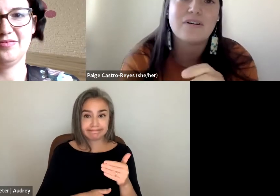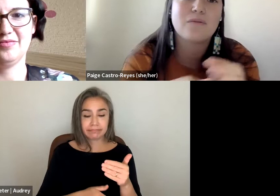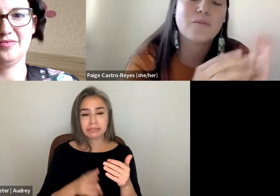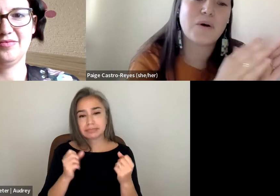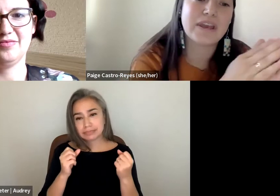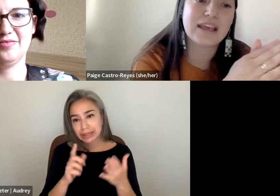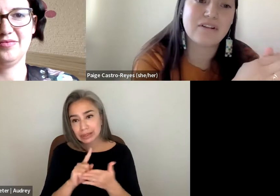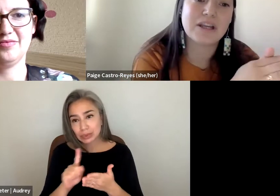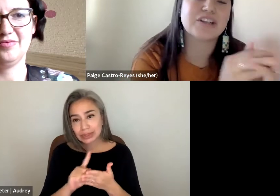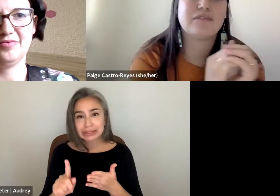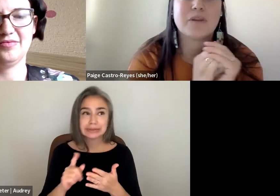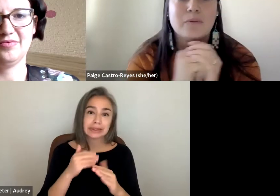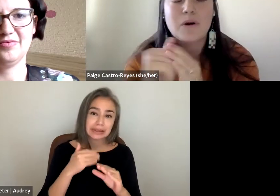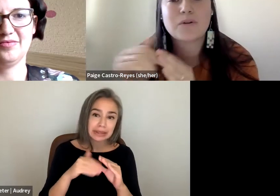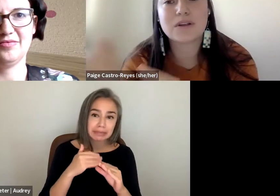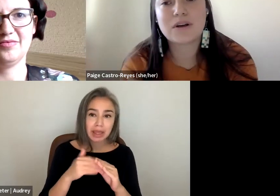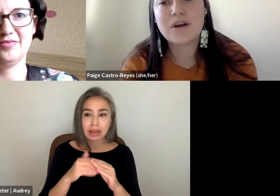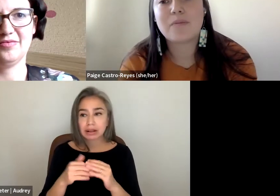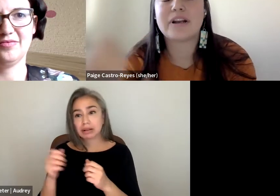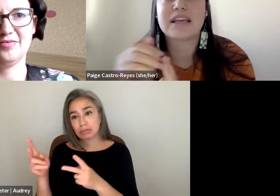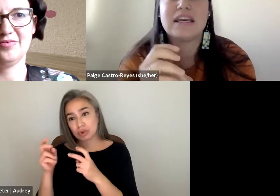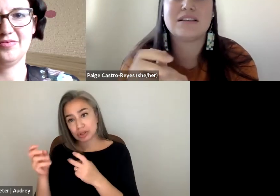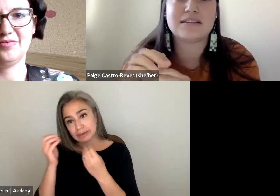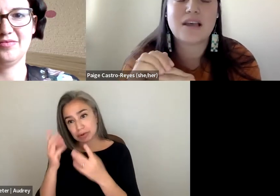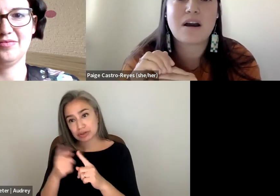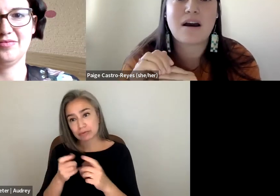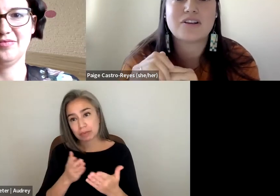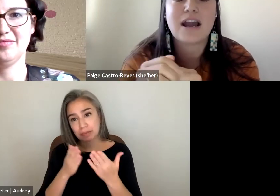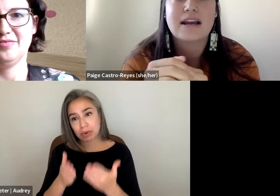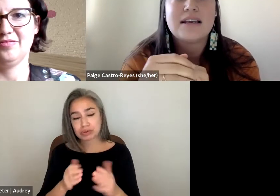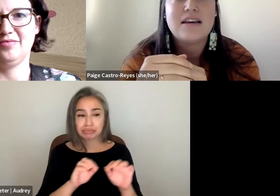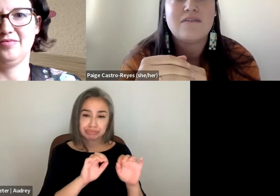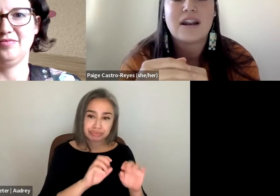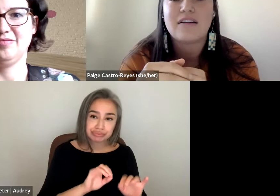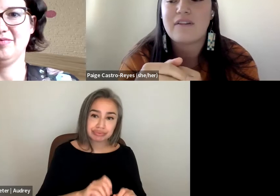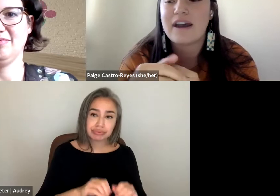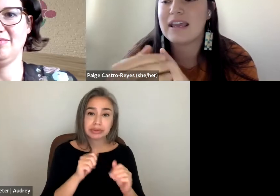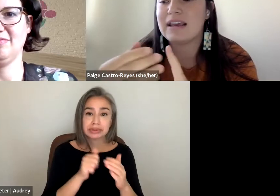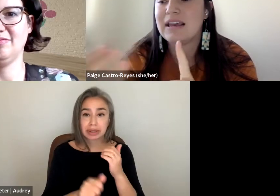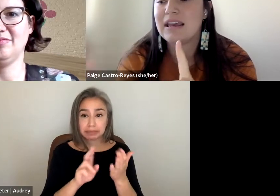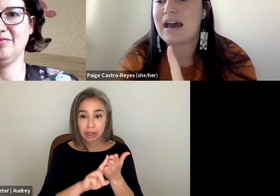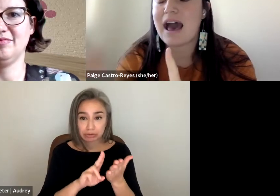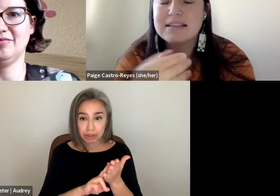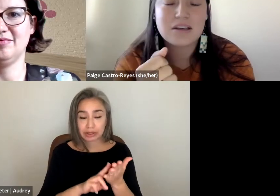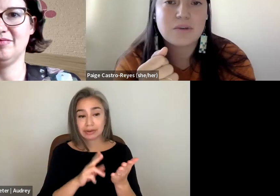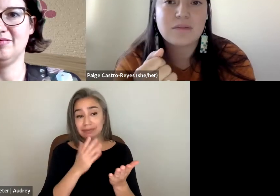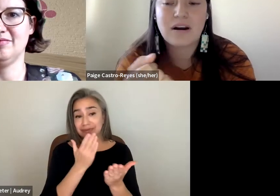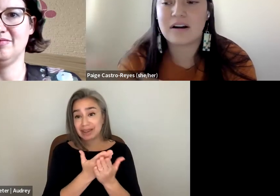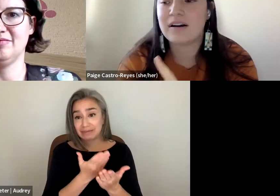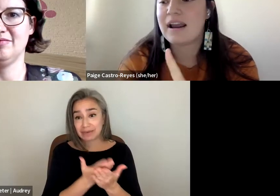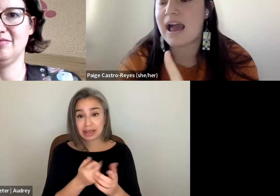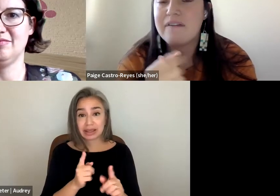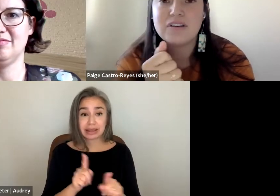back and forth with pulling information from the proposal, putting it into the subcontract, verifying as a